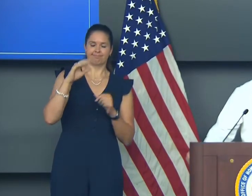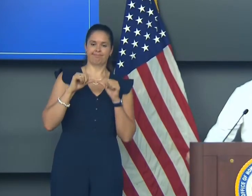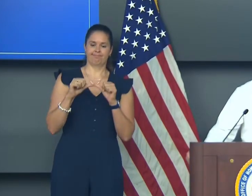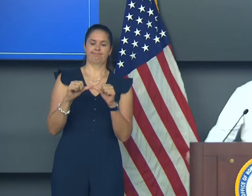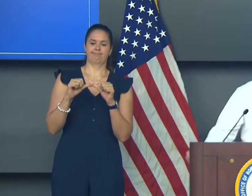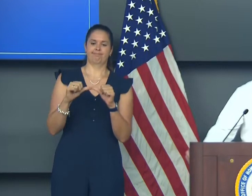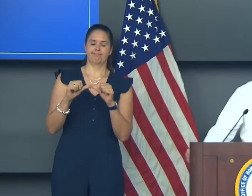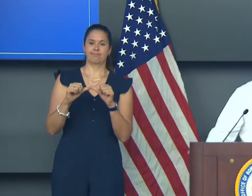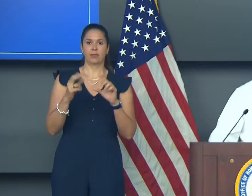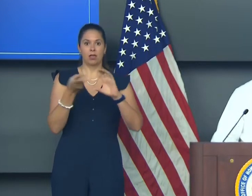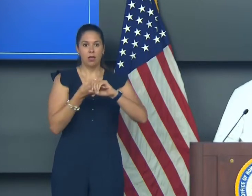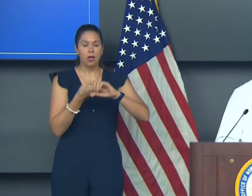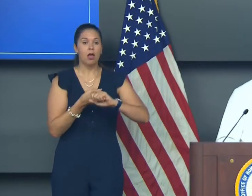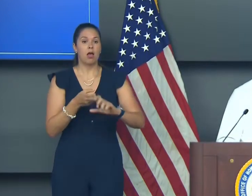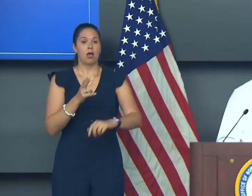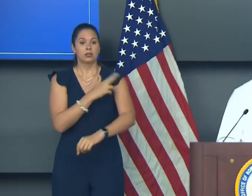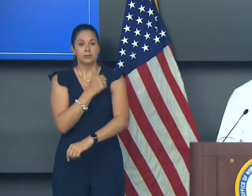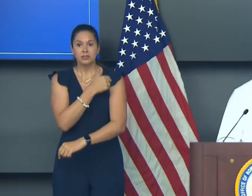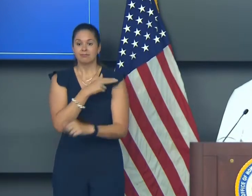continue, and of course,